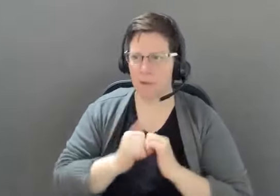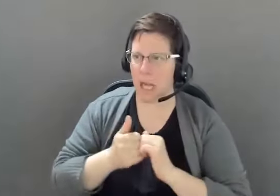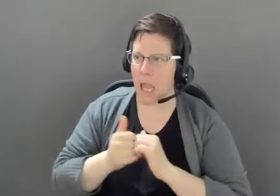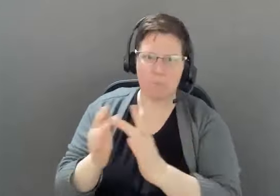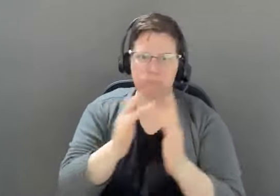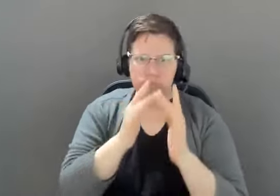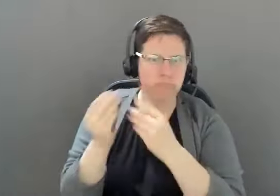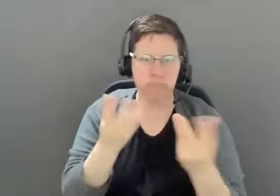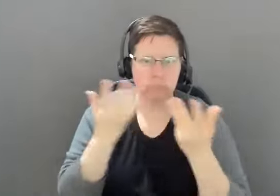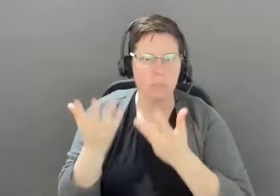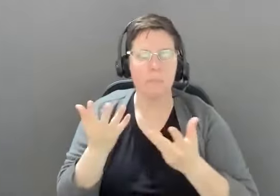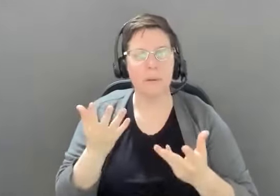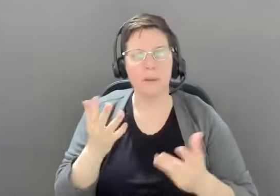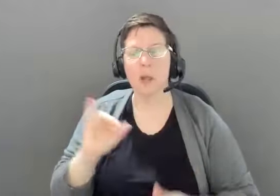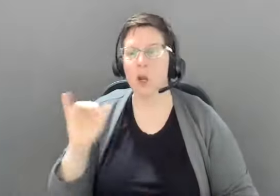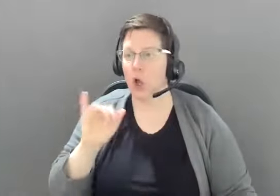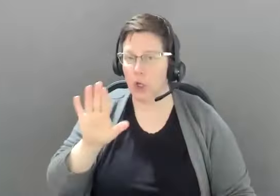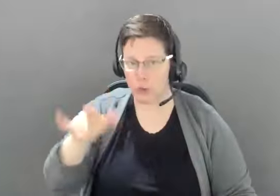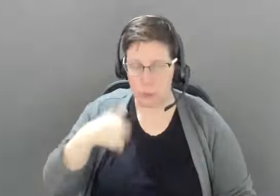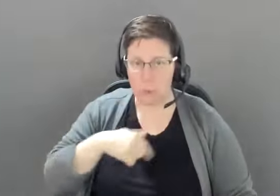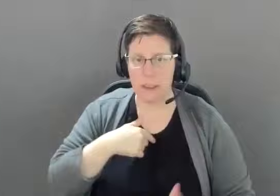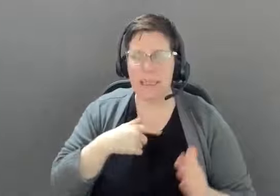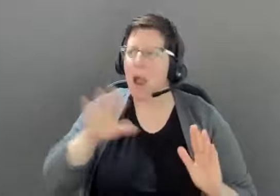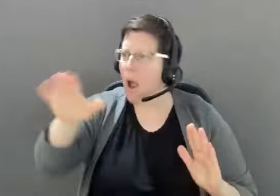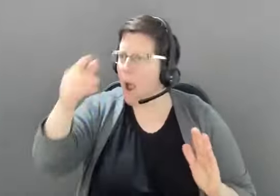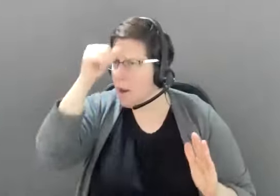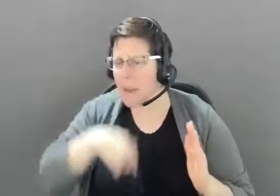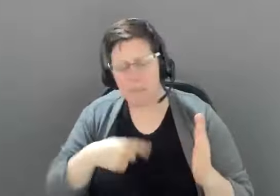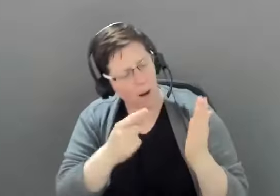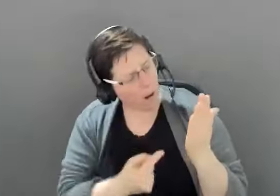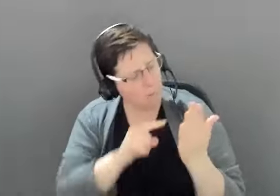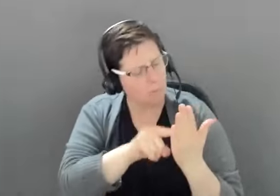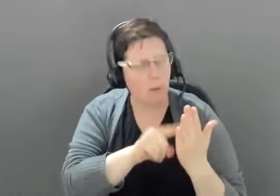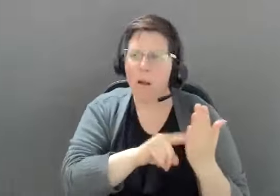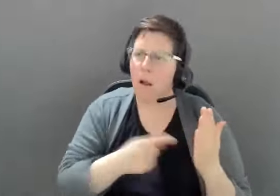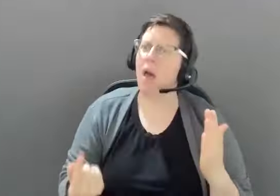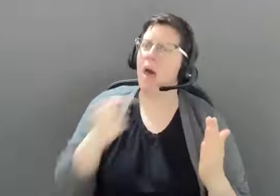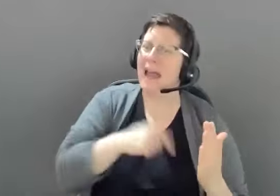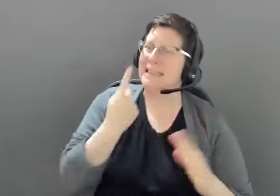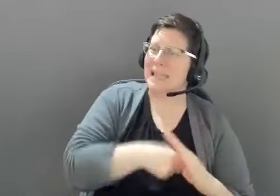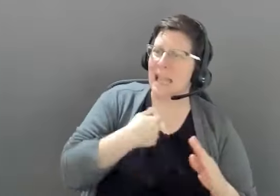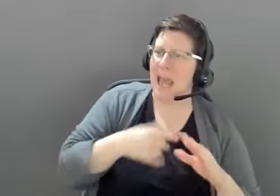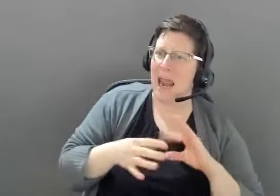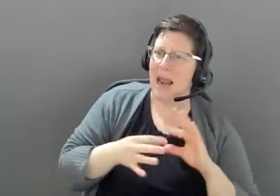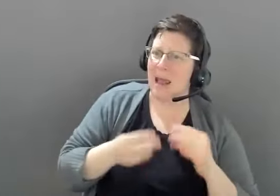reference, previous conversations and any action items for follow-up that, a legislative